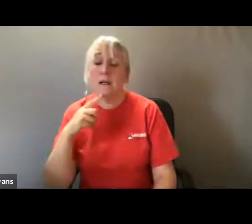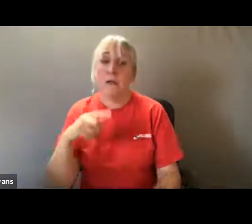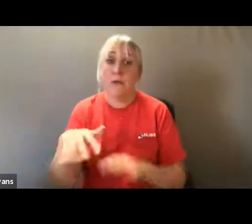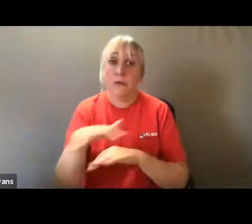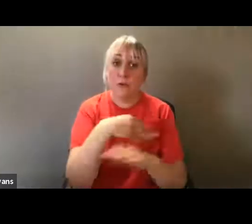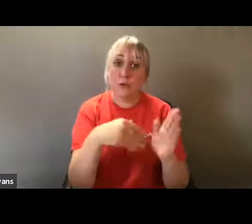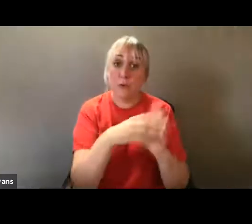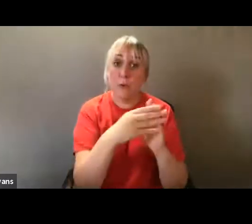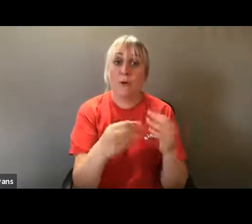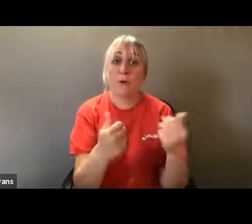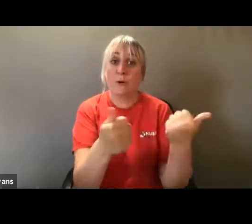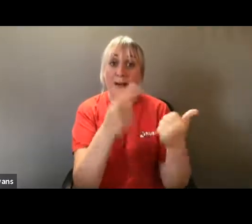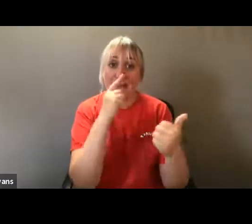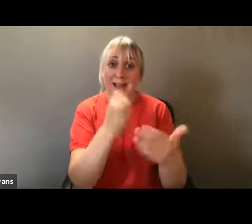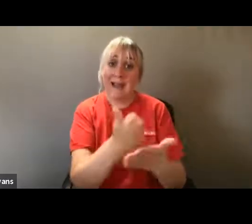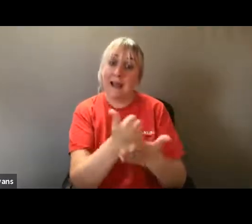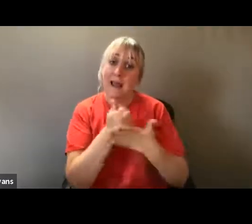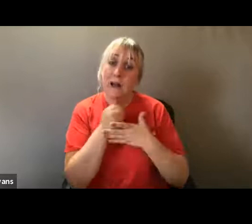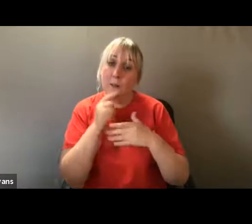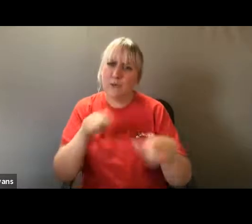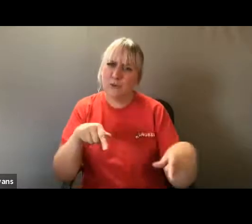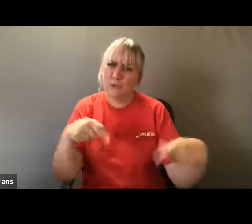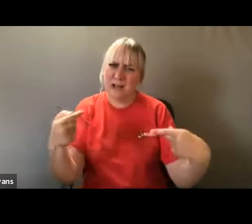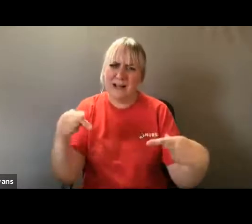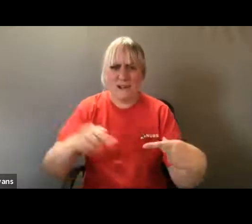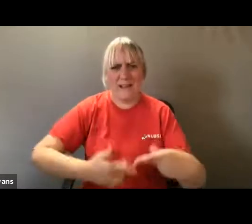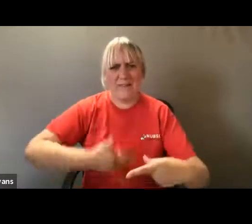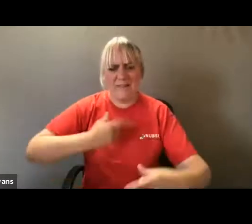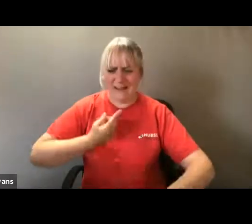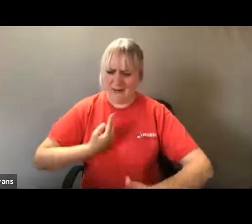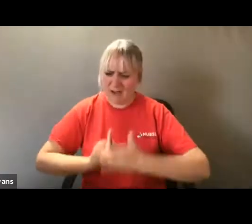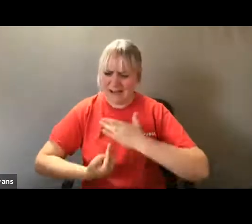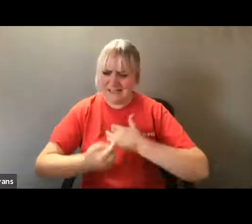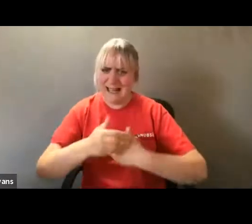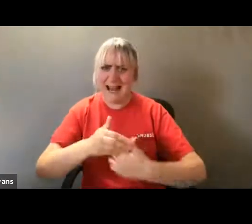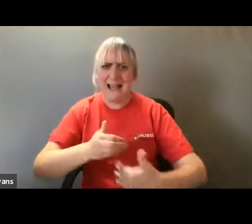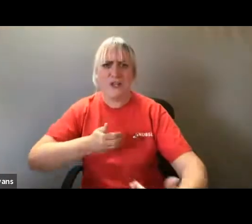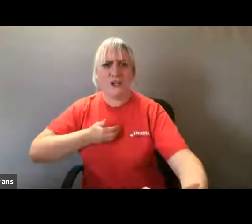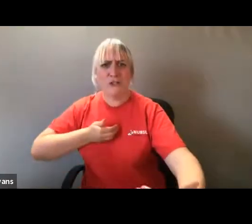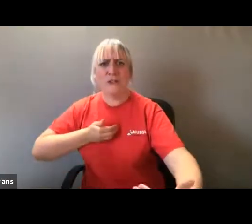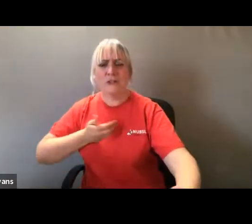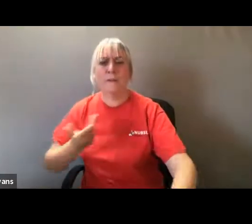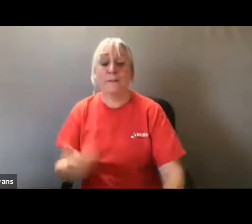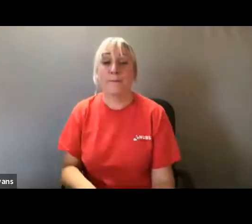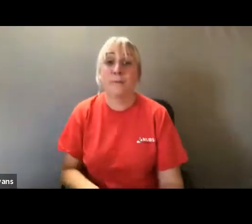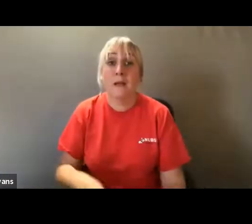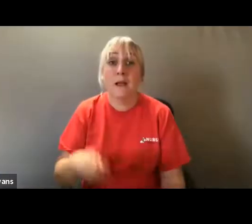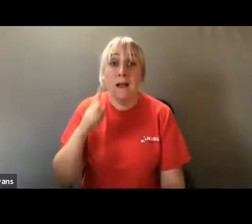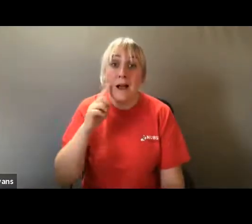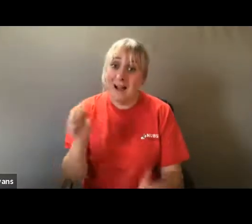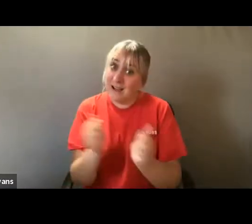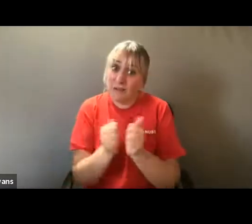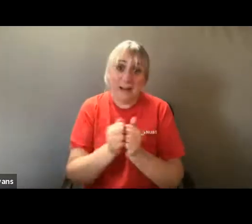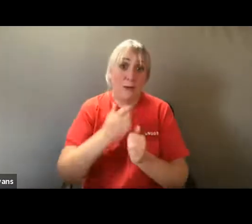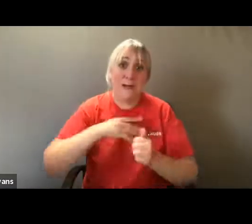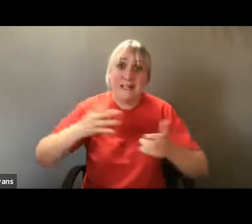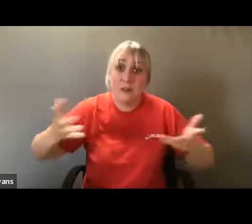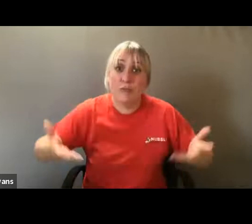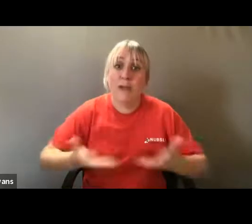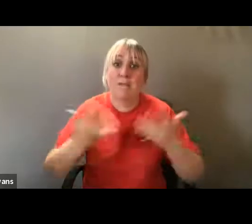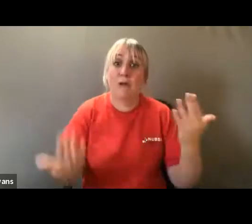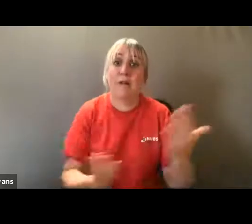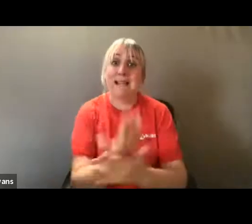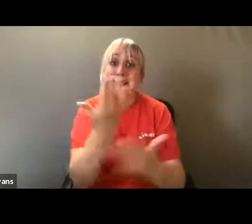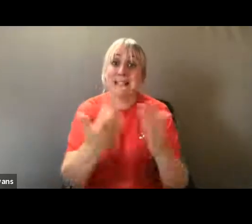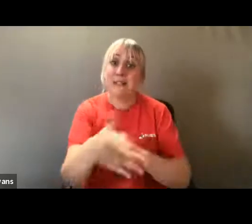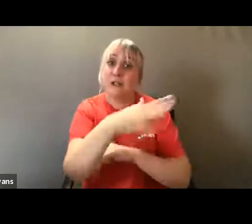help to challenge that. But I also agree with many of the speakers that we need a reinvigorated social model. And that's not necessarily to say that the